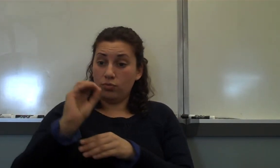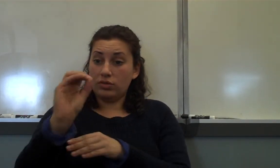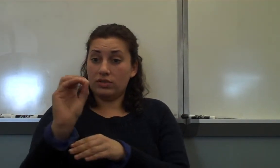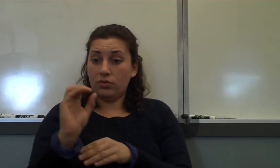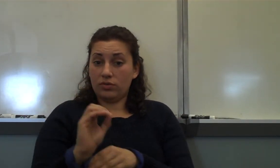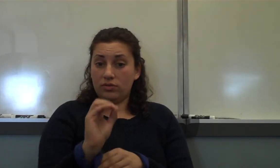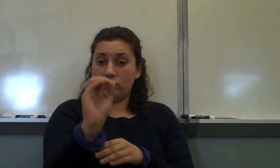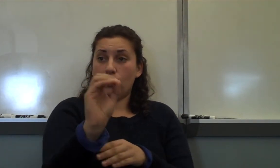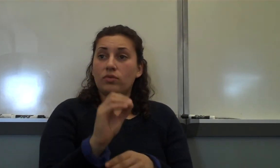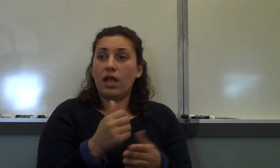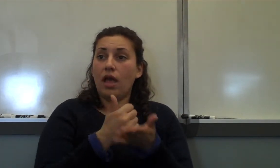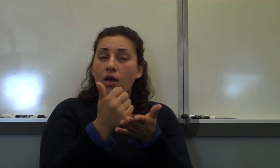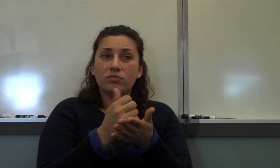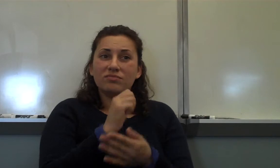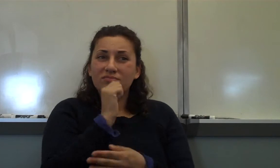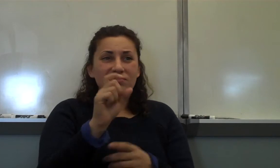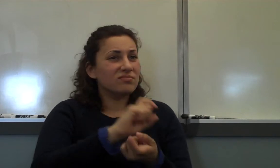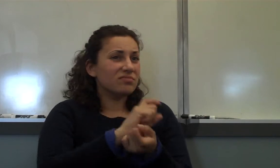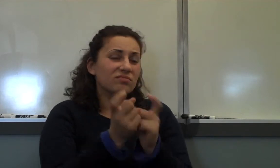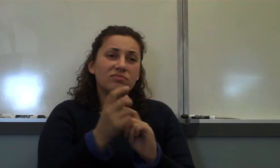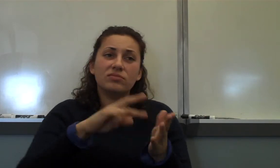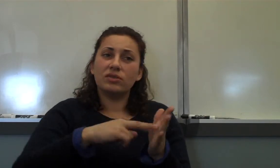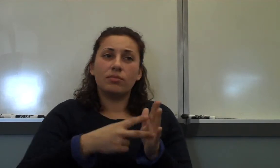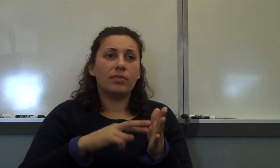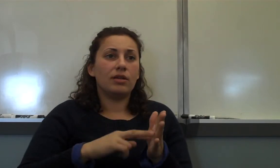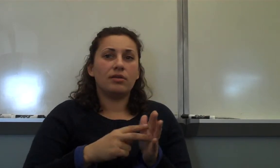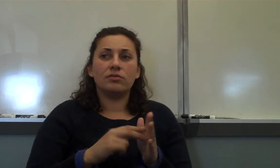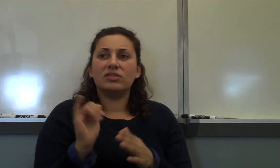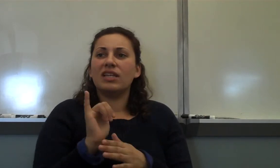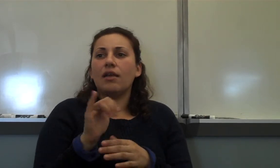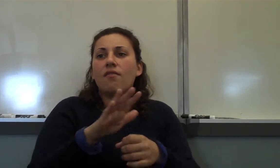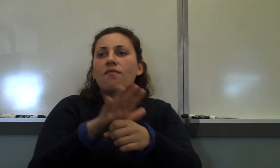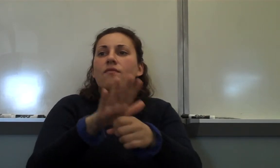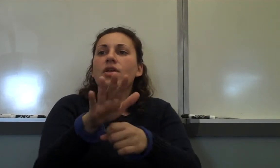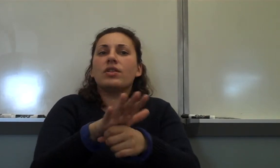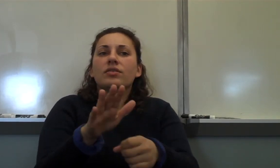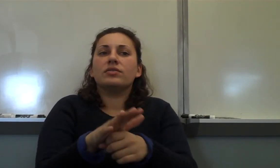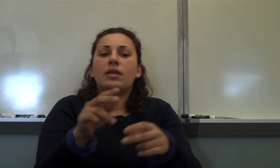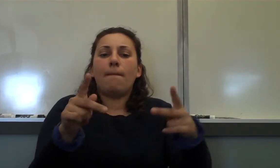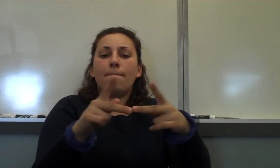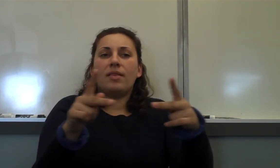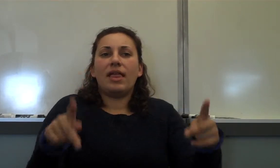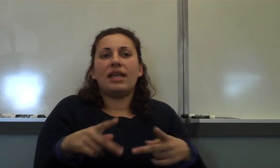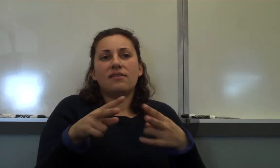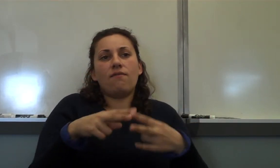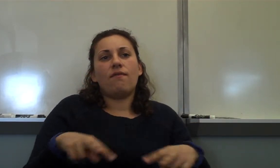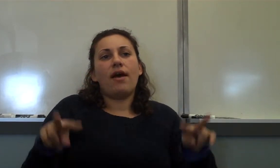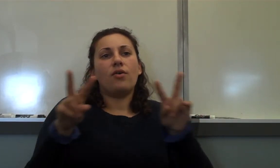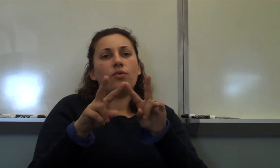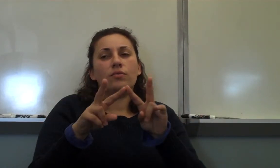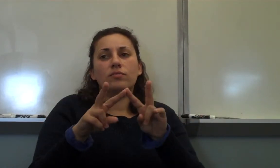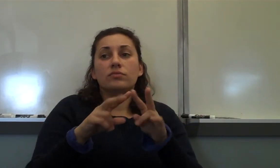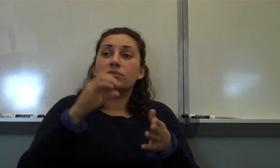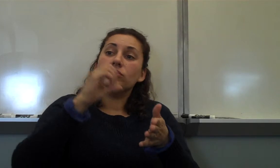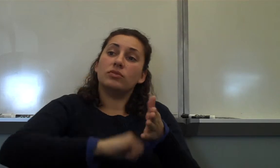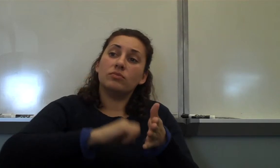They don't change anything. They just fill place values. And do a subtraction then, that's a 5, a 7,